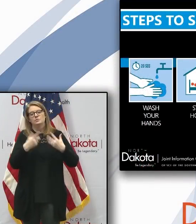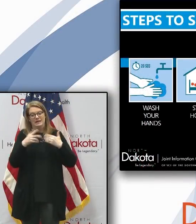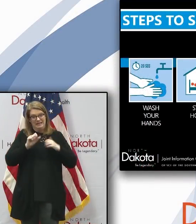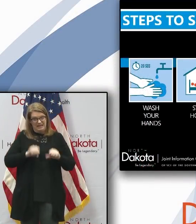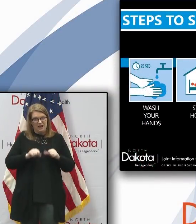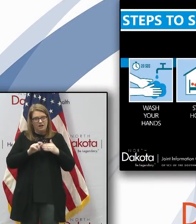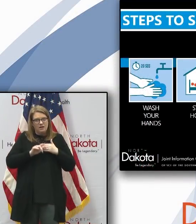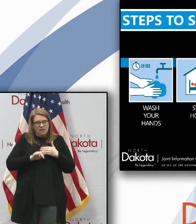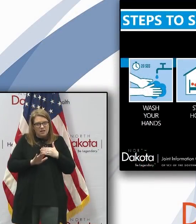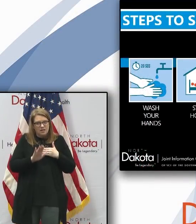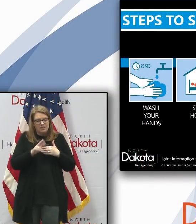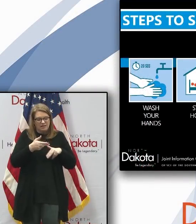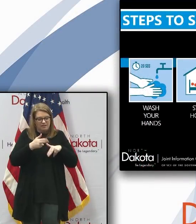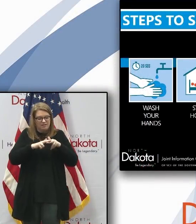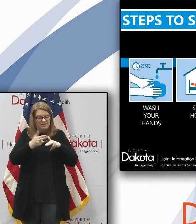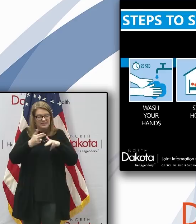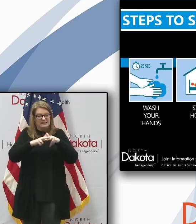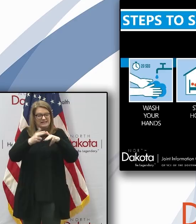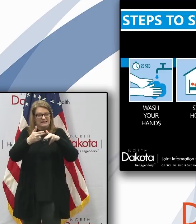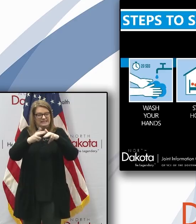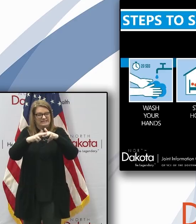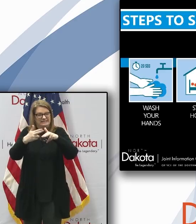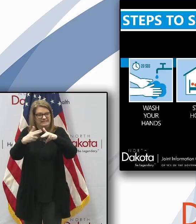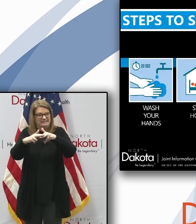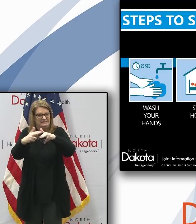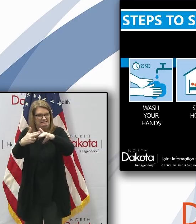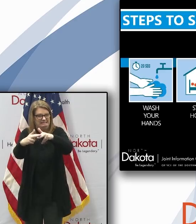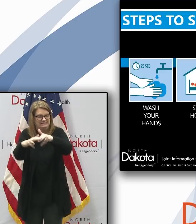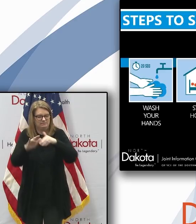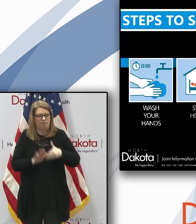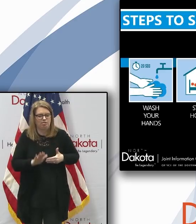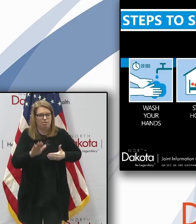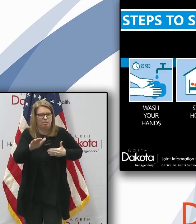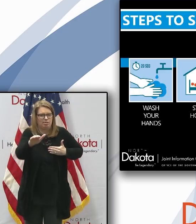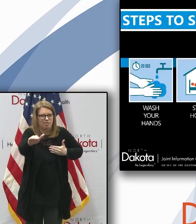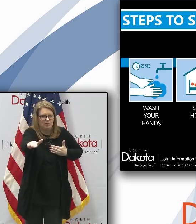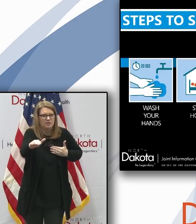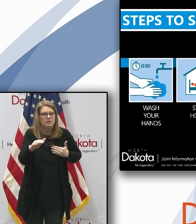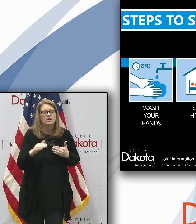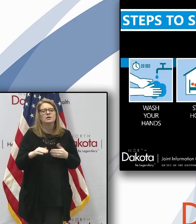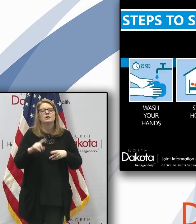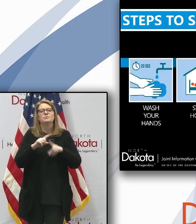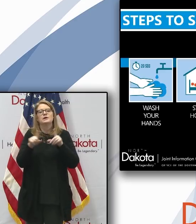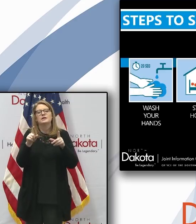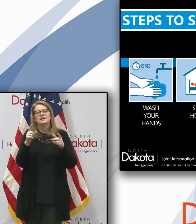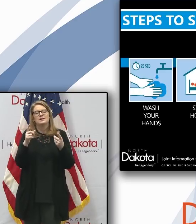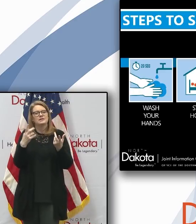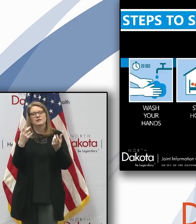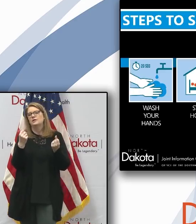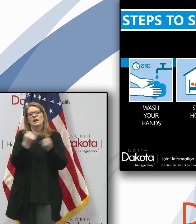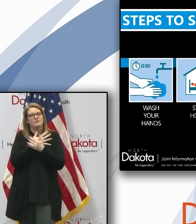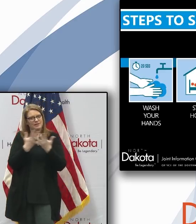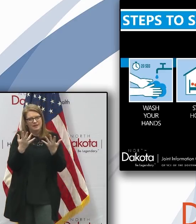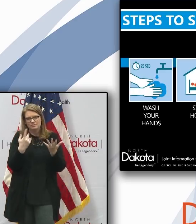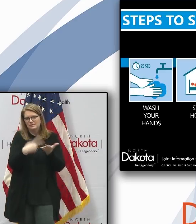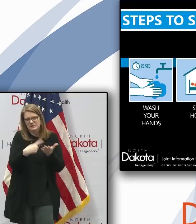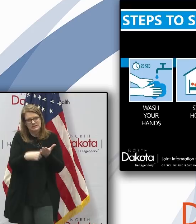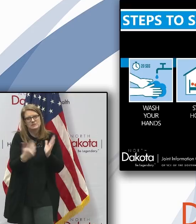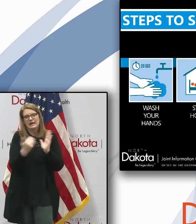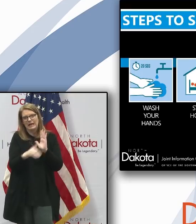the curve, if you will, of the capability. But those steps include, everything we've talked about: stay home and